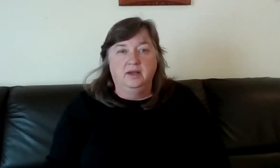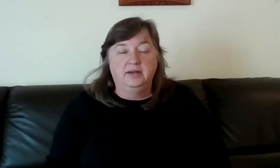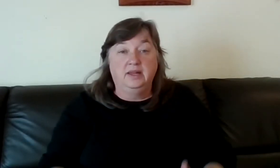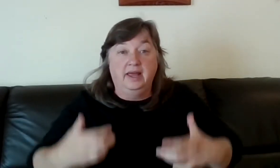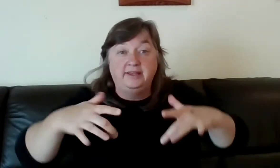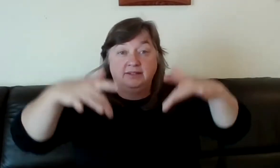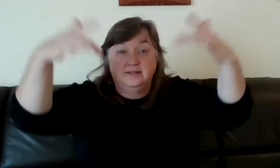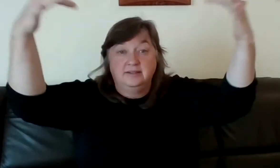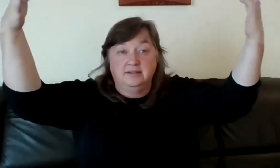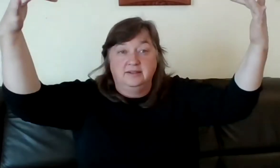And light